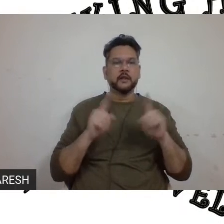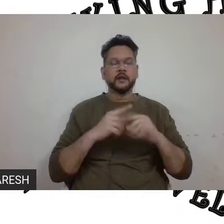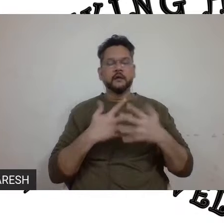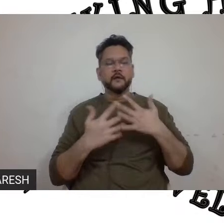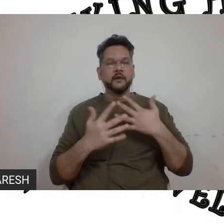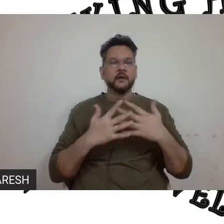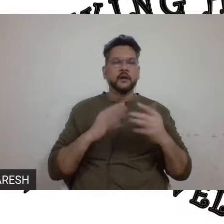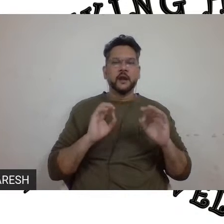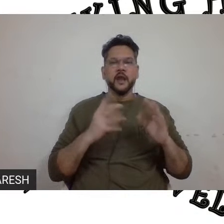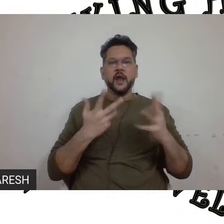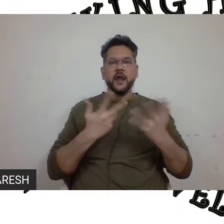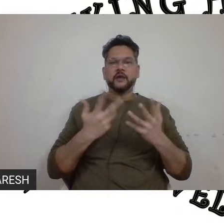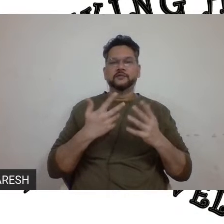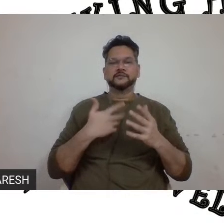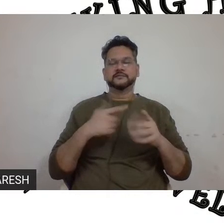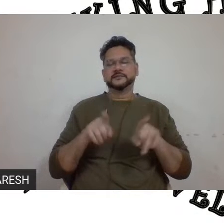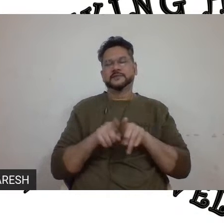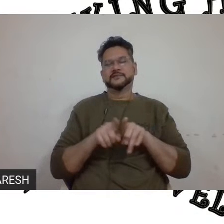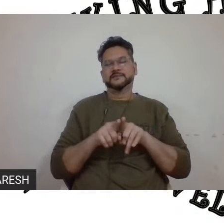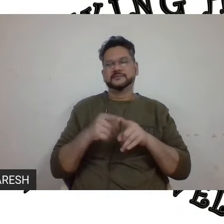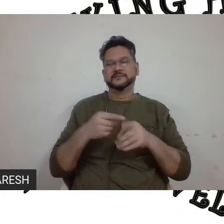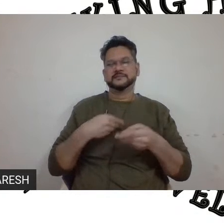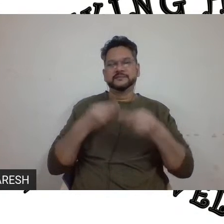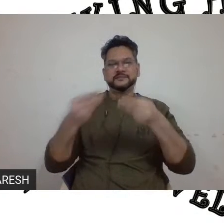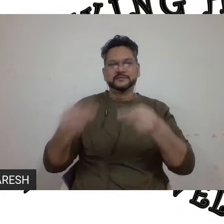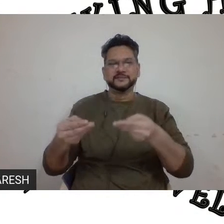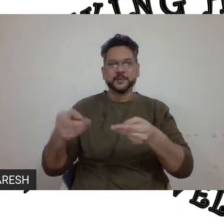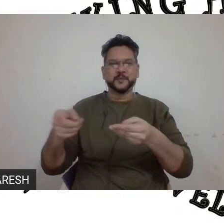made so that she can also